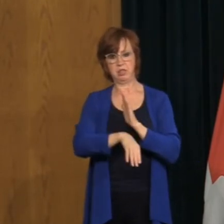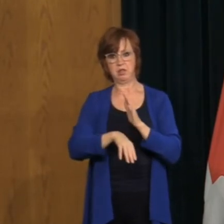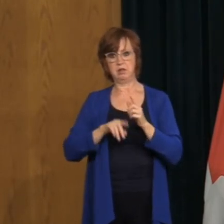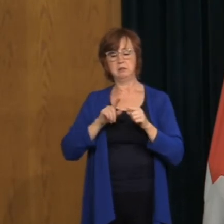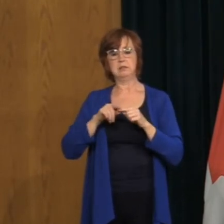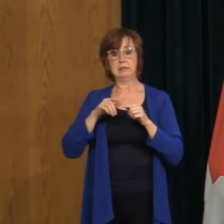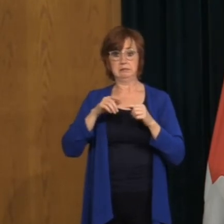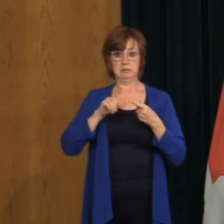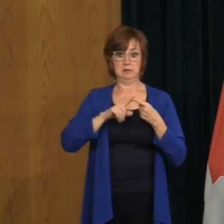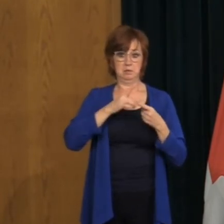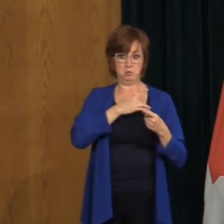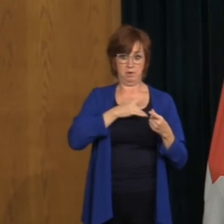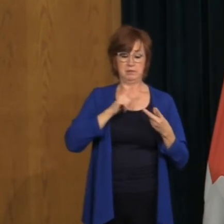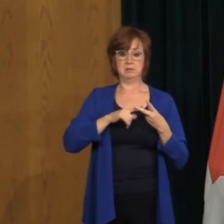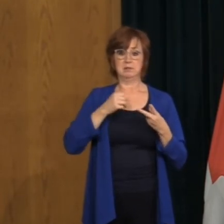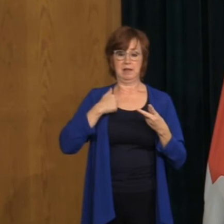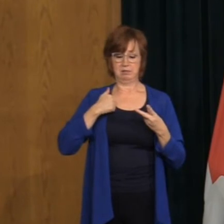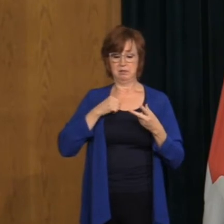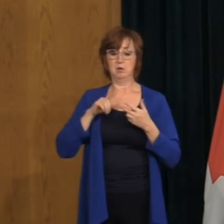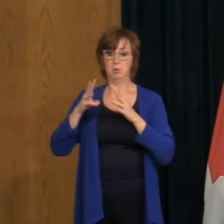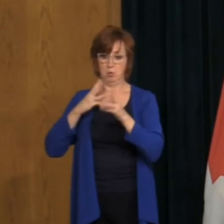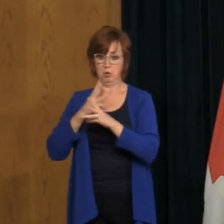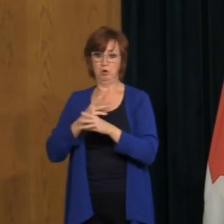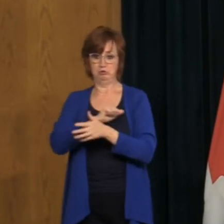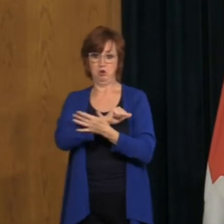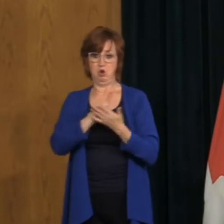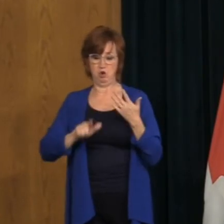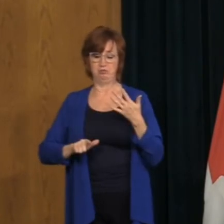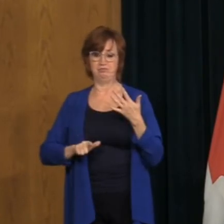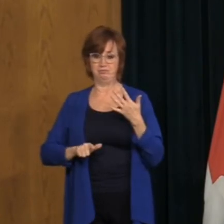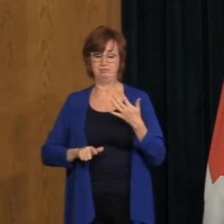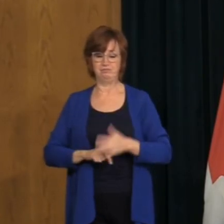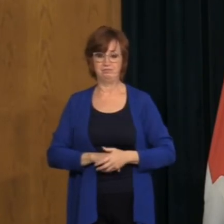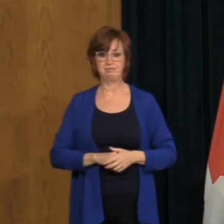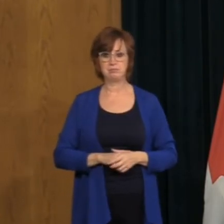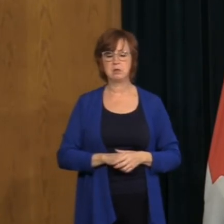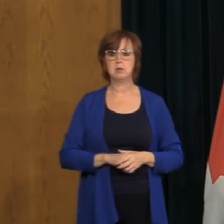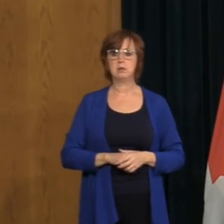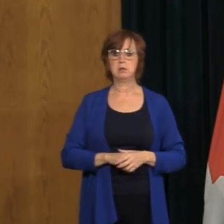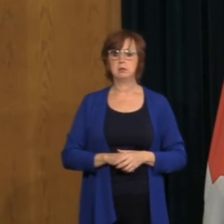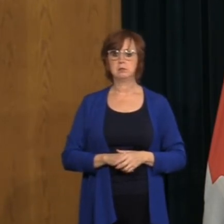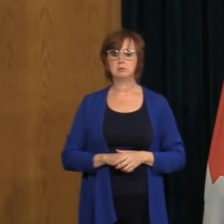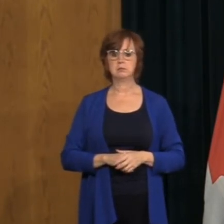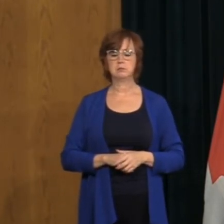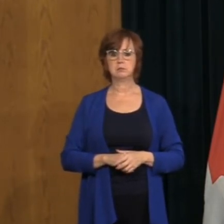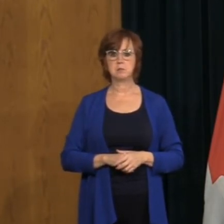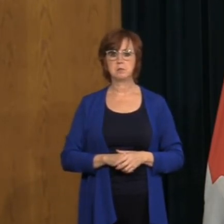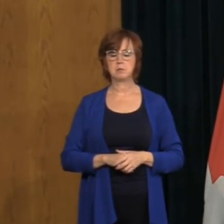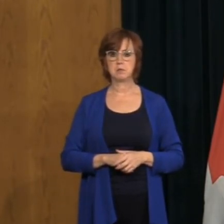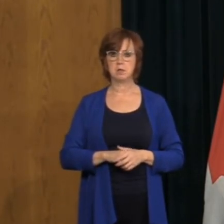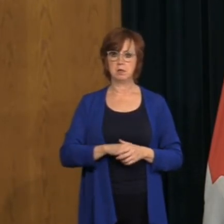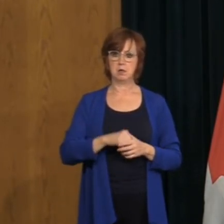I would also say there will be an ongoing healthcare cost in trying to